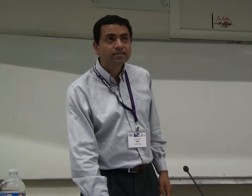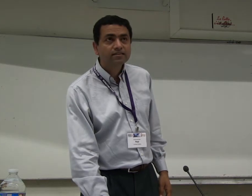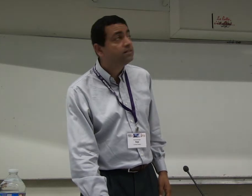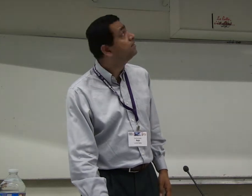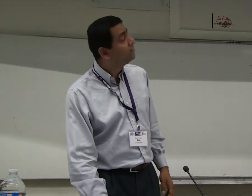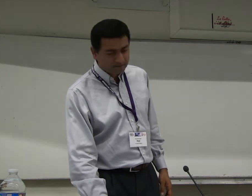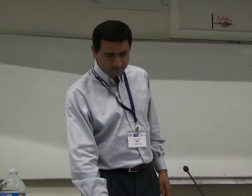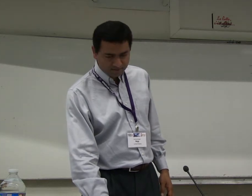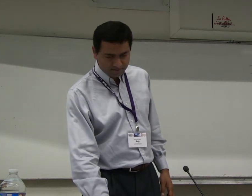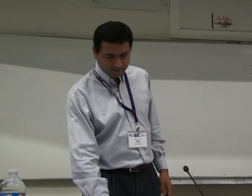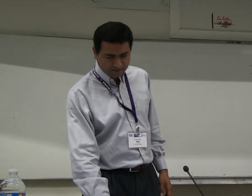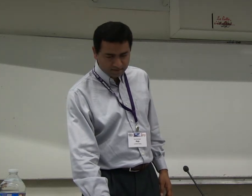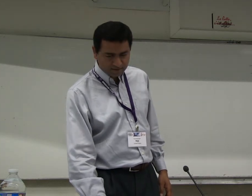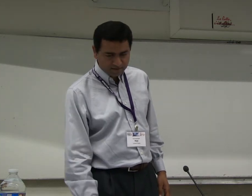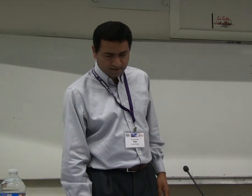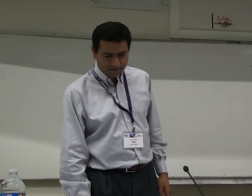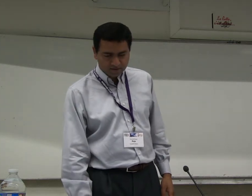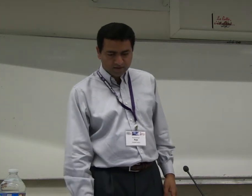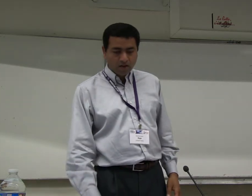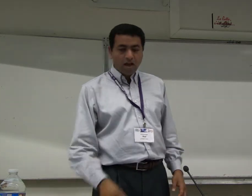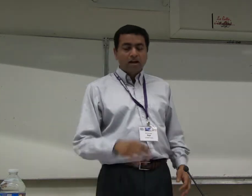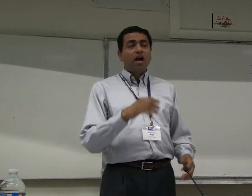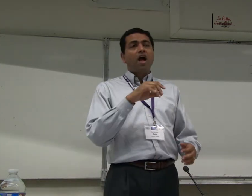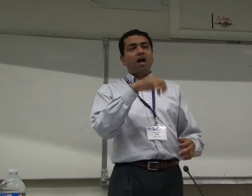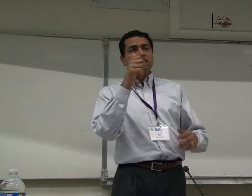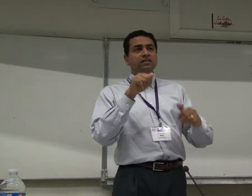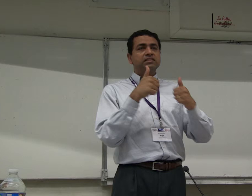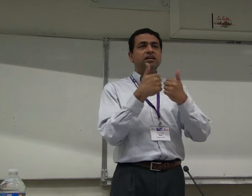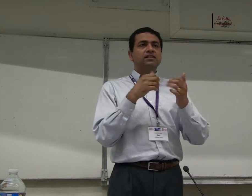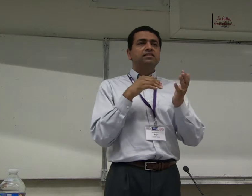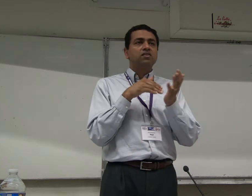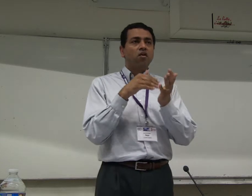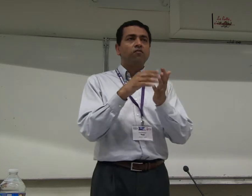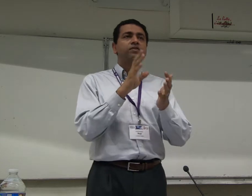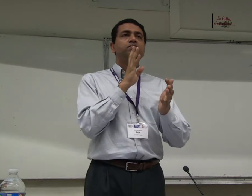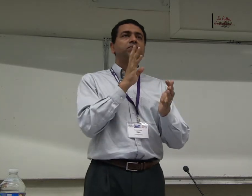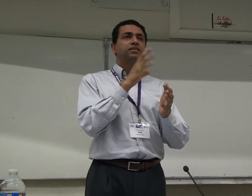describing and identifying something that happens, such as in the example here.